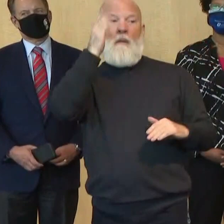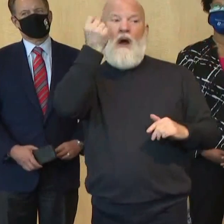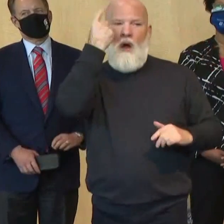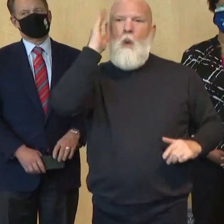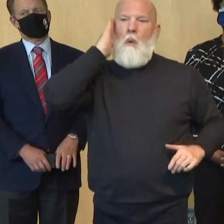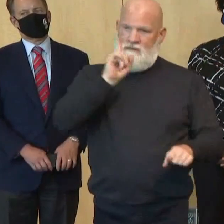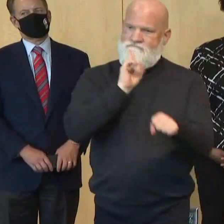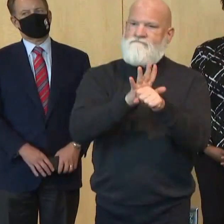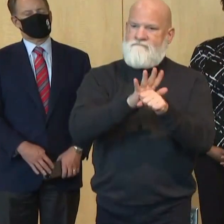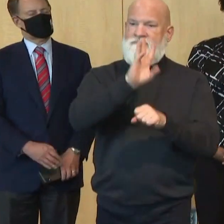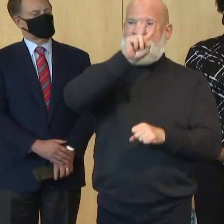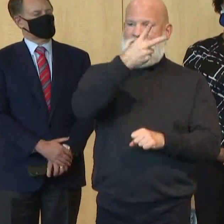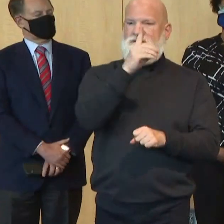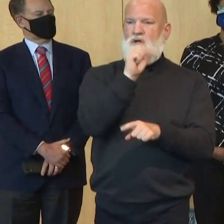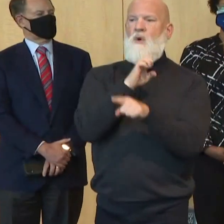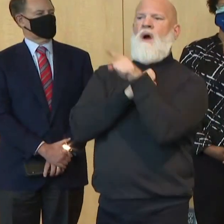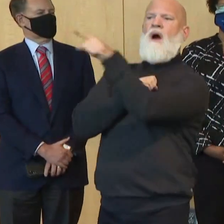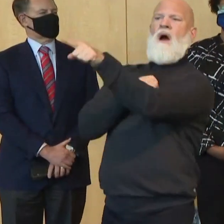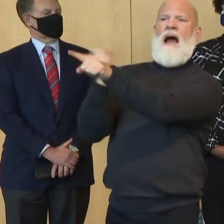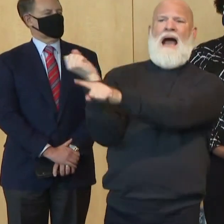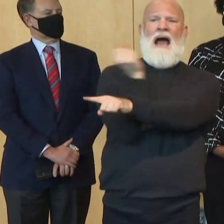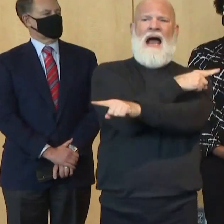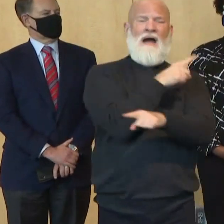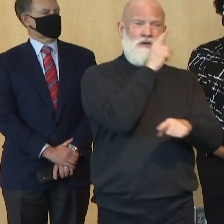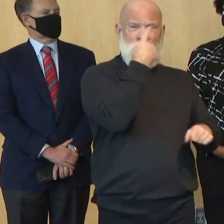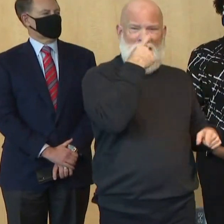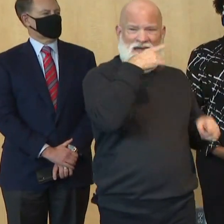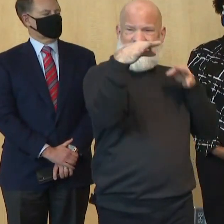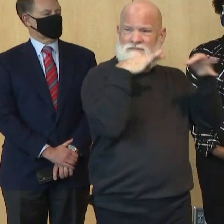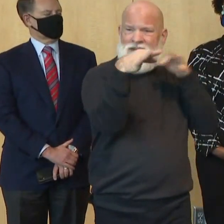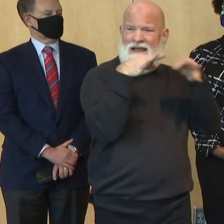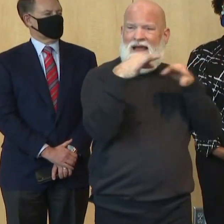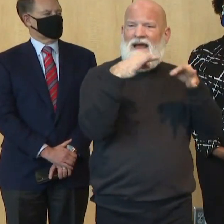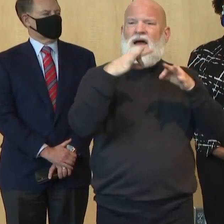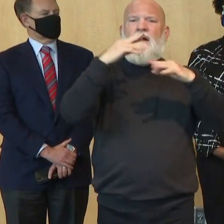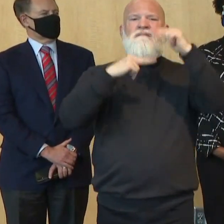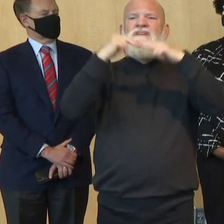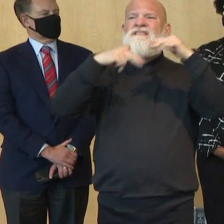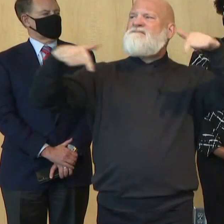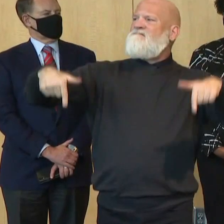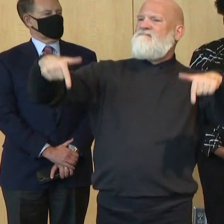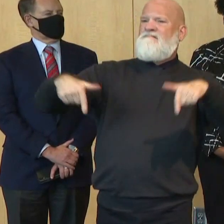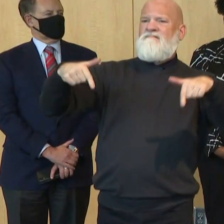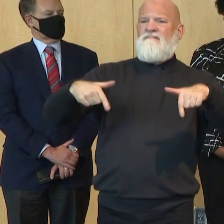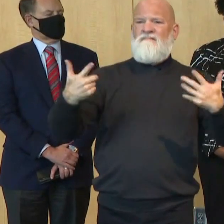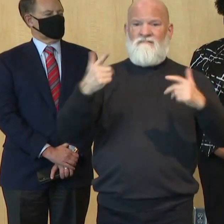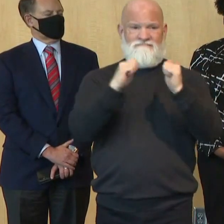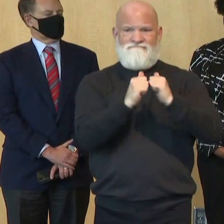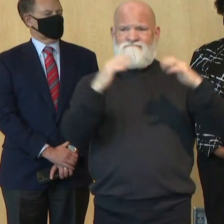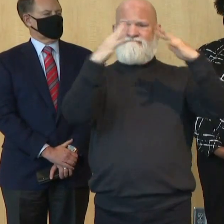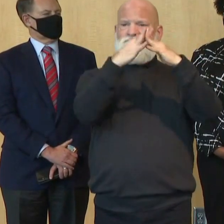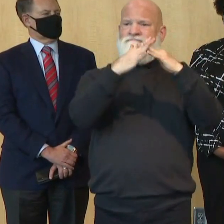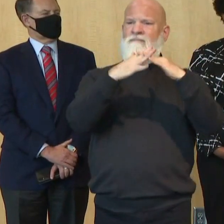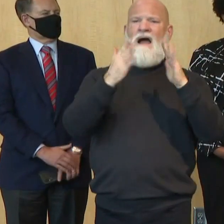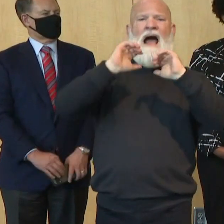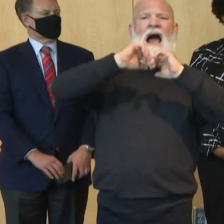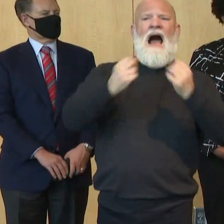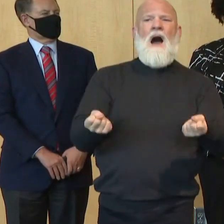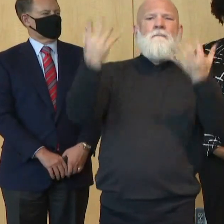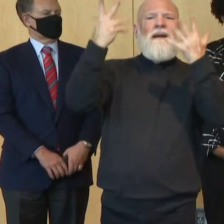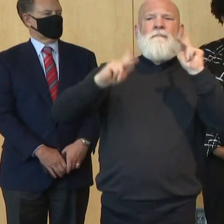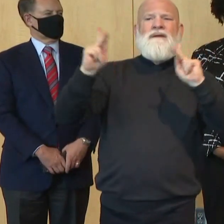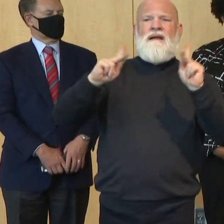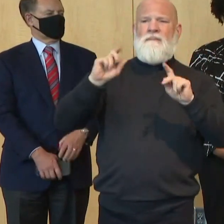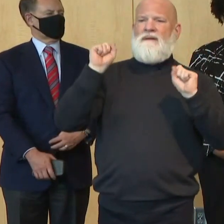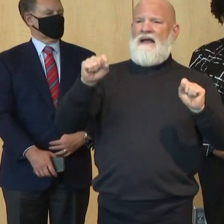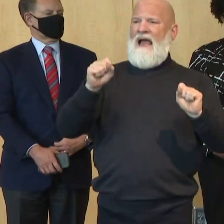just this facility? How many people, once it really gets up and running and we get more allotment, how many people will be able to get vaccinated through here? Well,